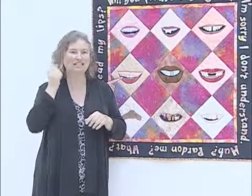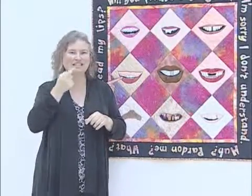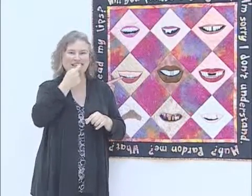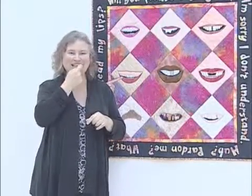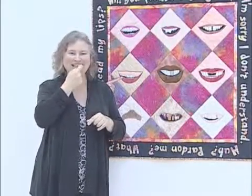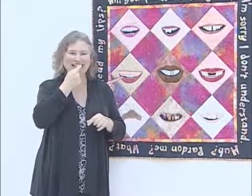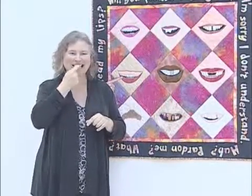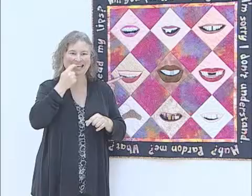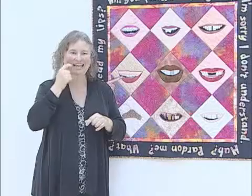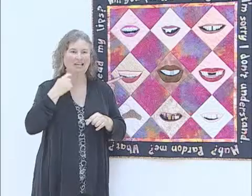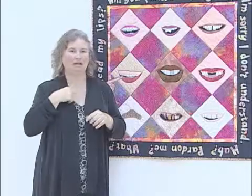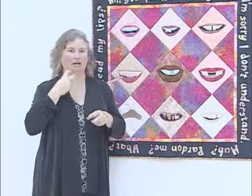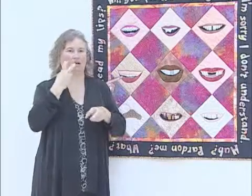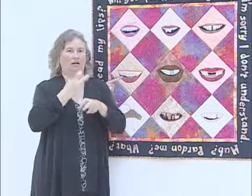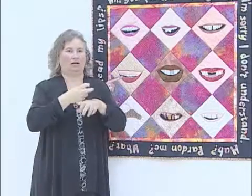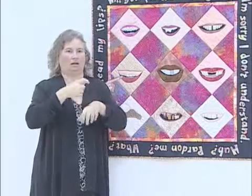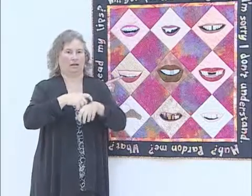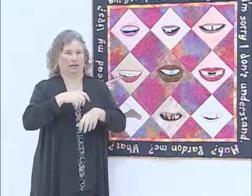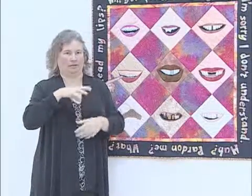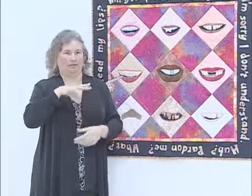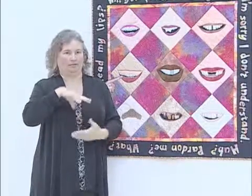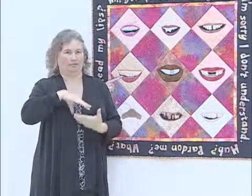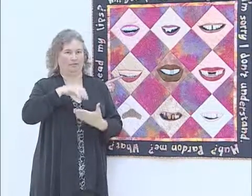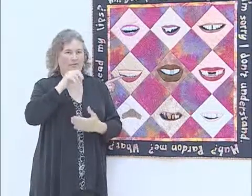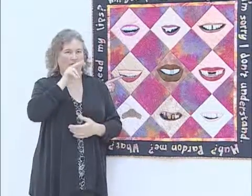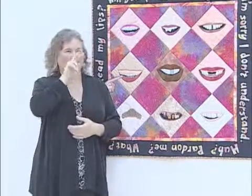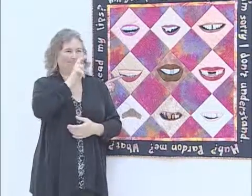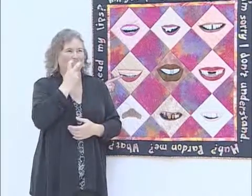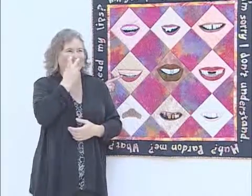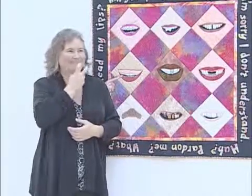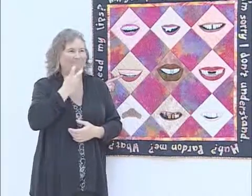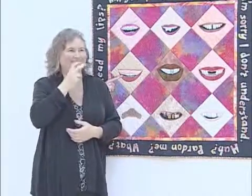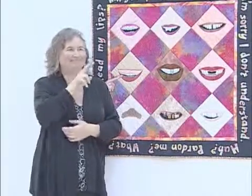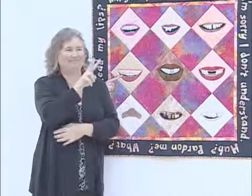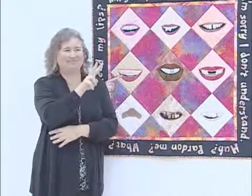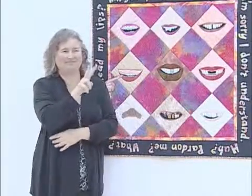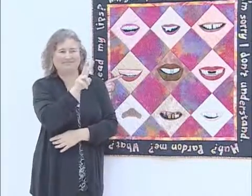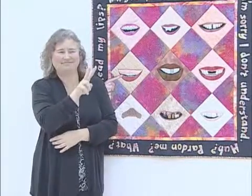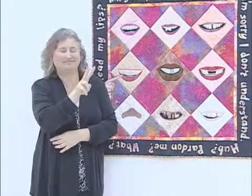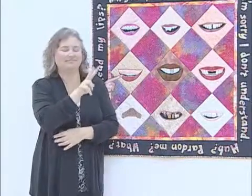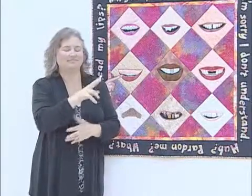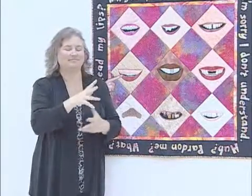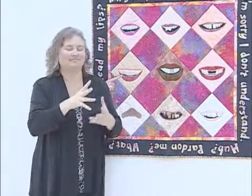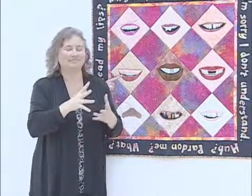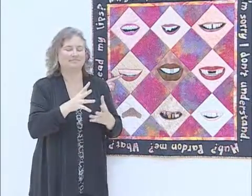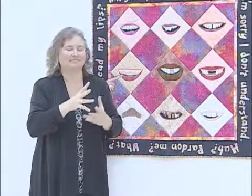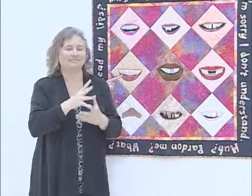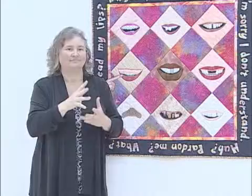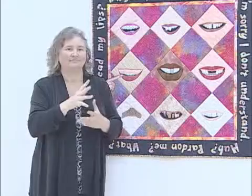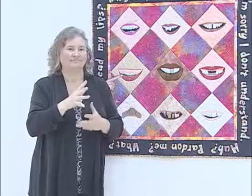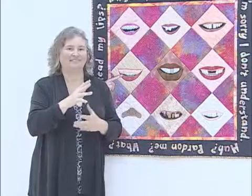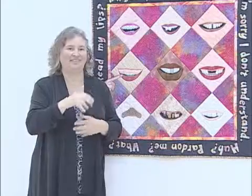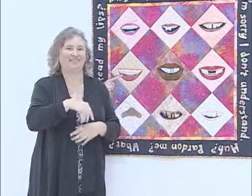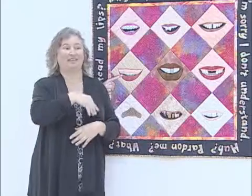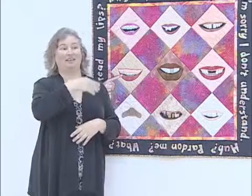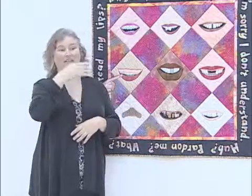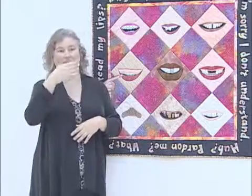and then she shows up with these silver wires on her teeth. I had to try to lip read her all over again because I couldn't.